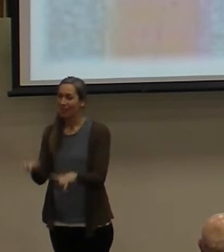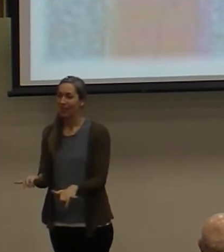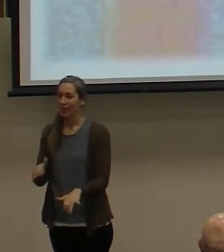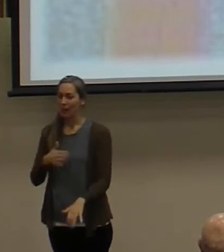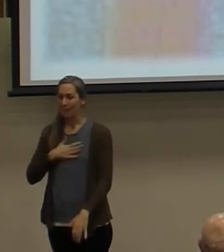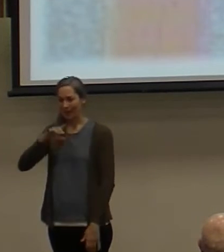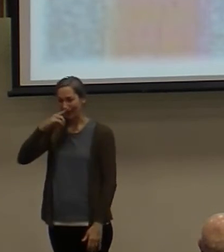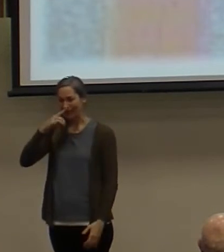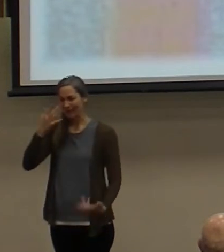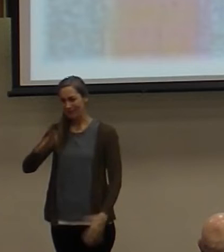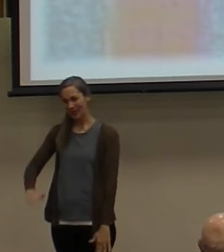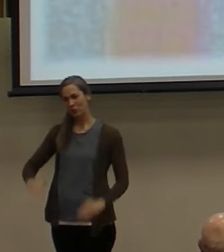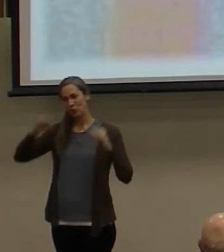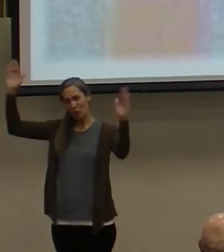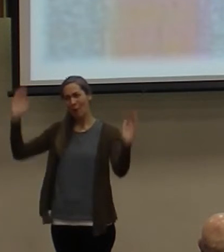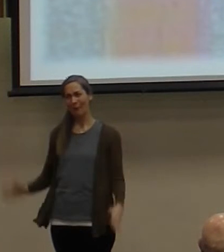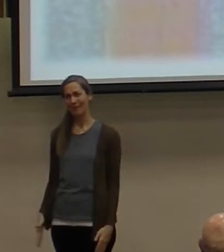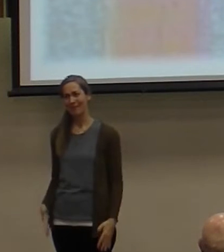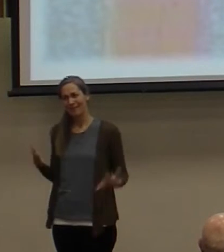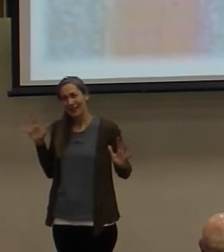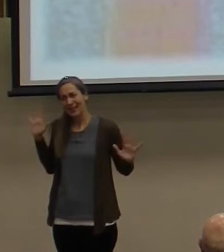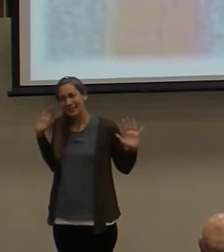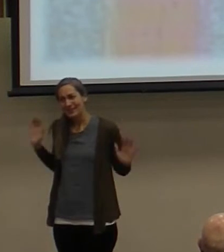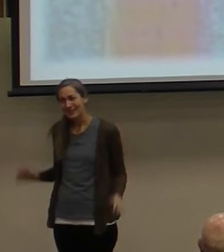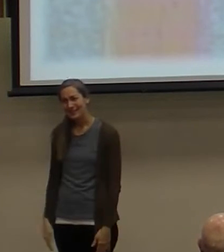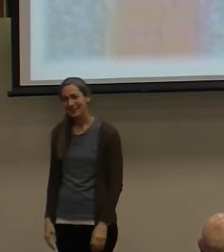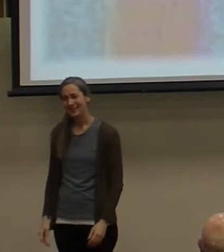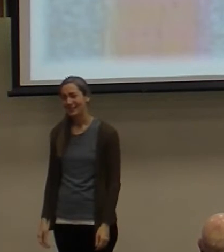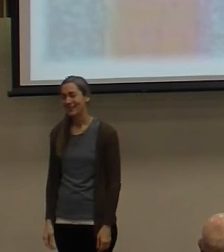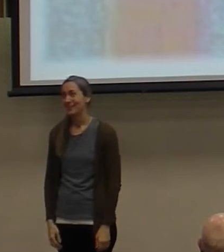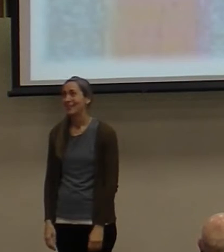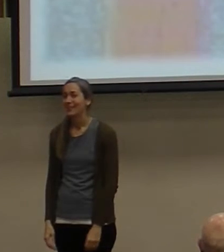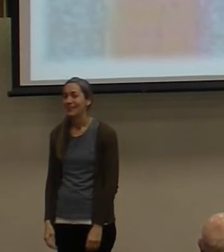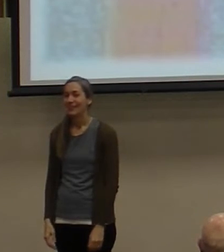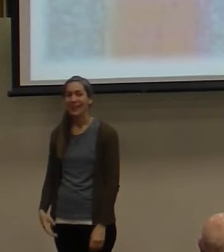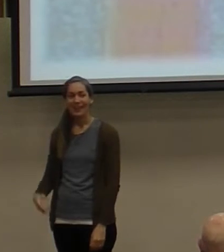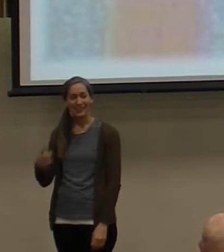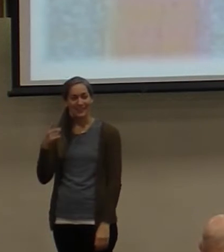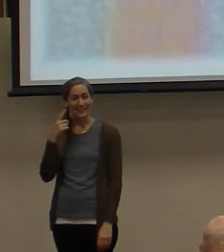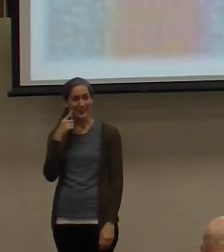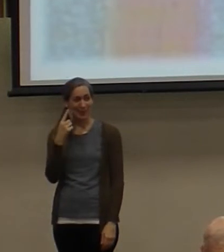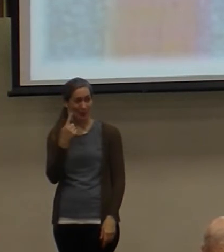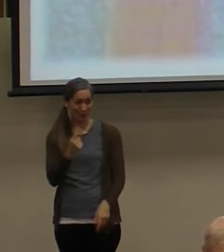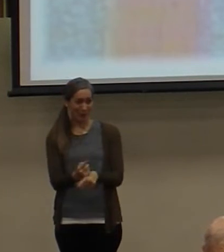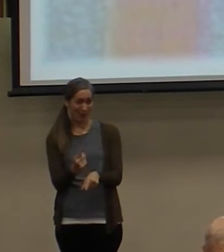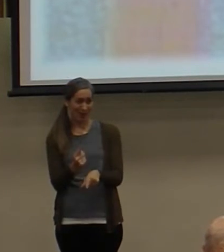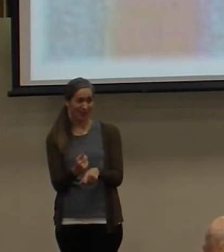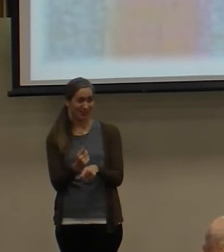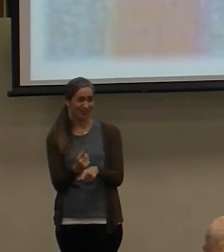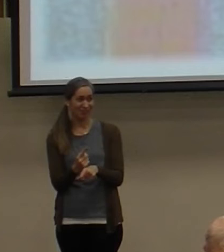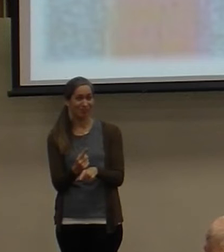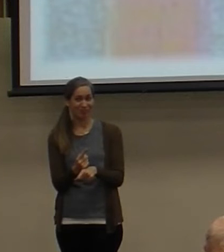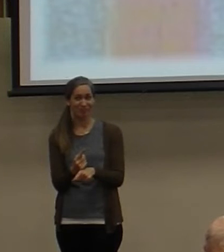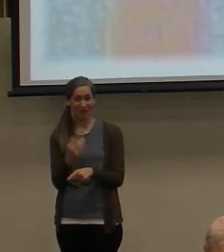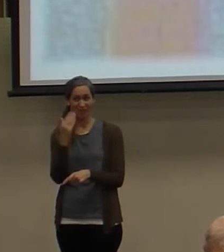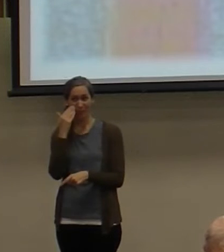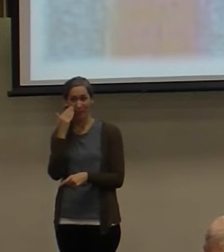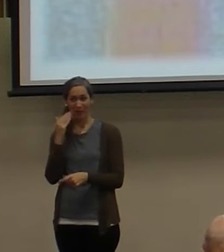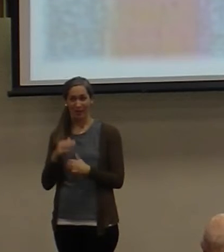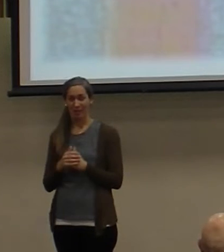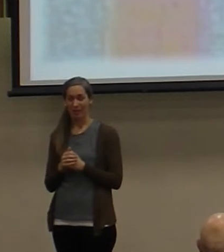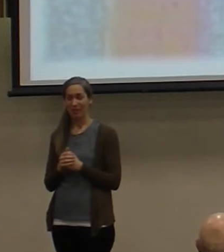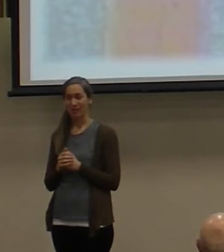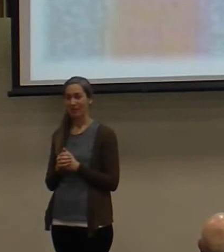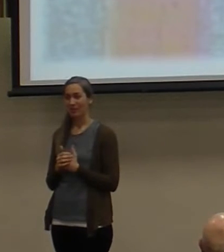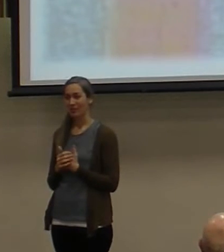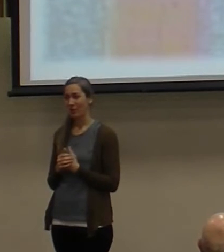are grown. And so, does that sound familiar, at least a little bit? And under